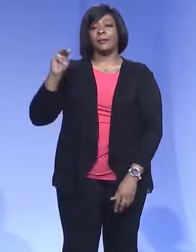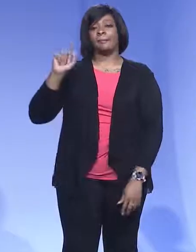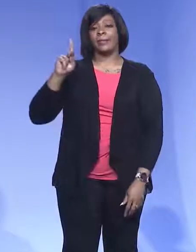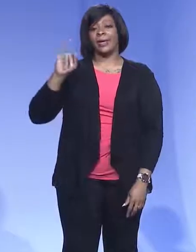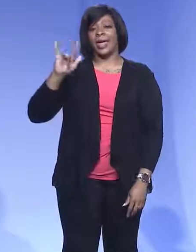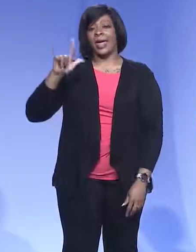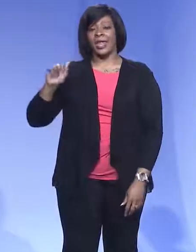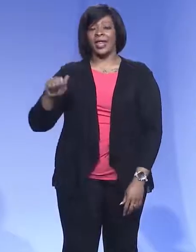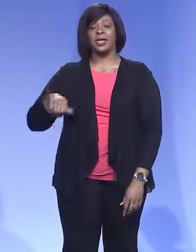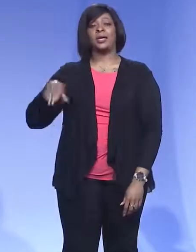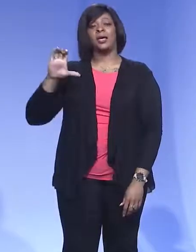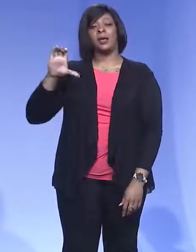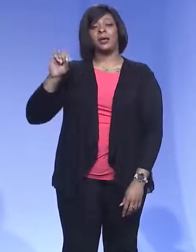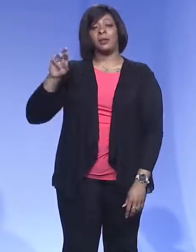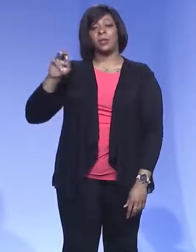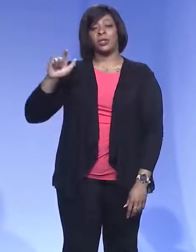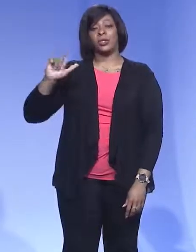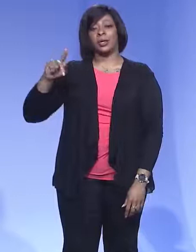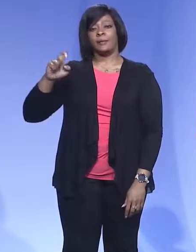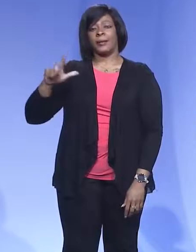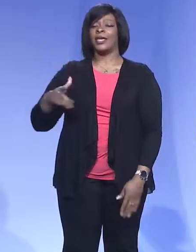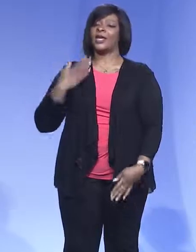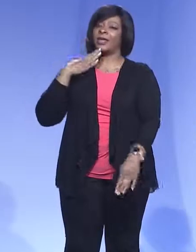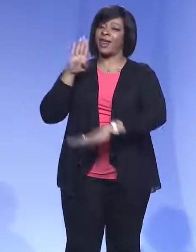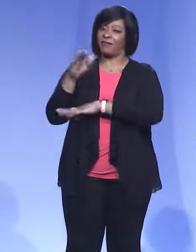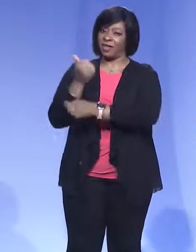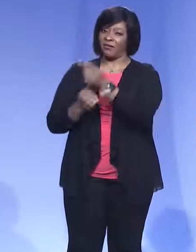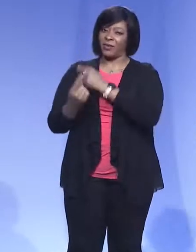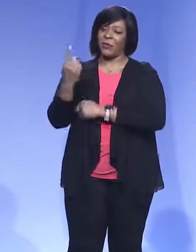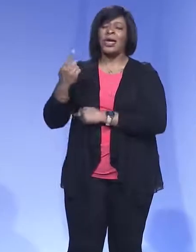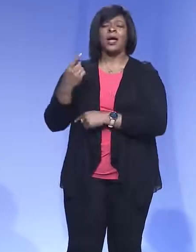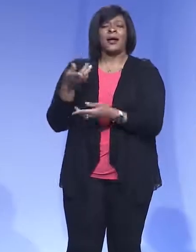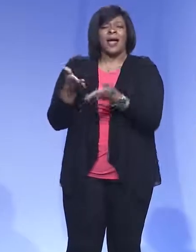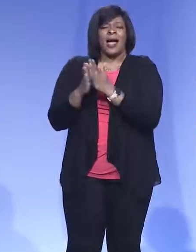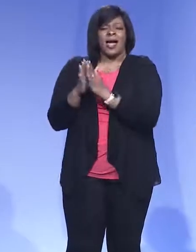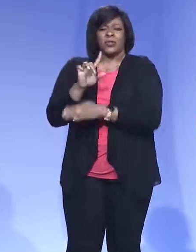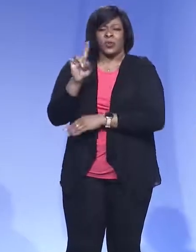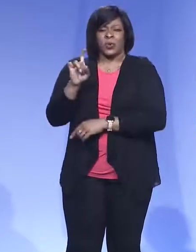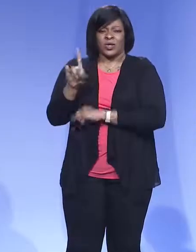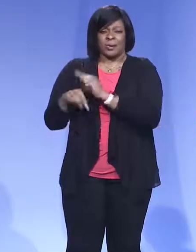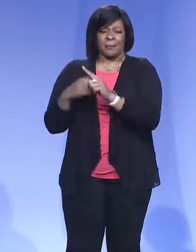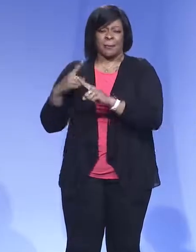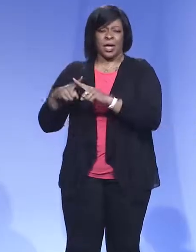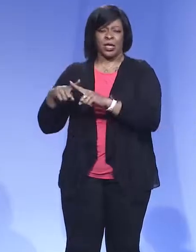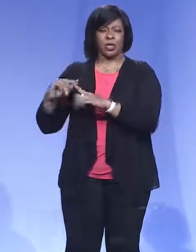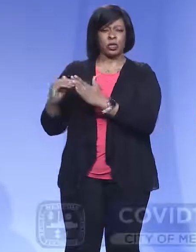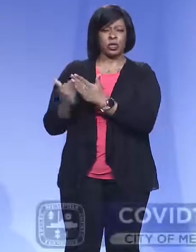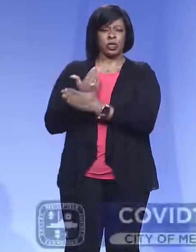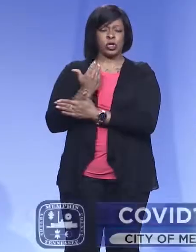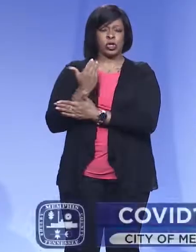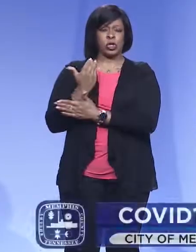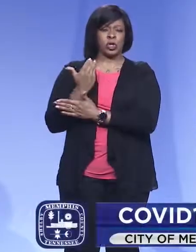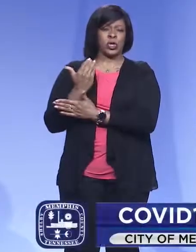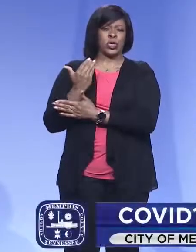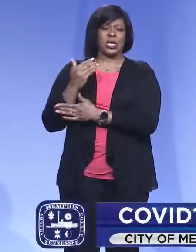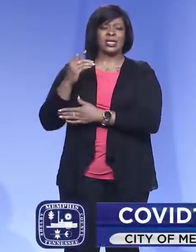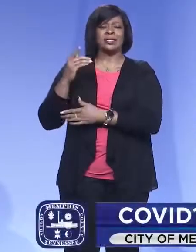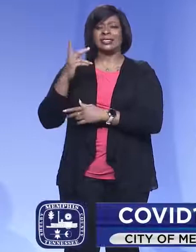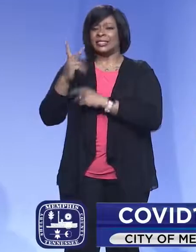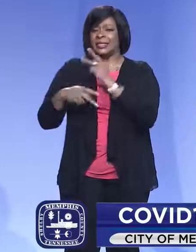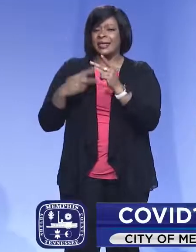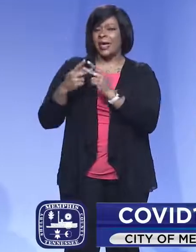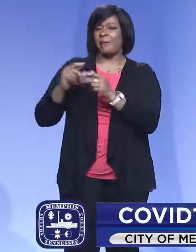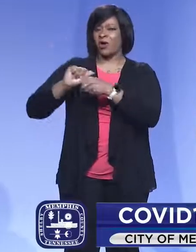Yes, good afternoon, everyone. I wanted to ask a question about the new variant of COVID-19